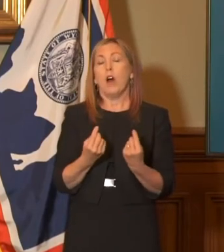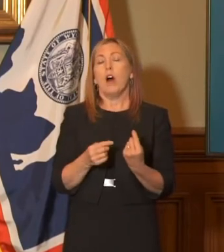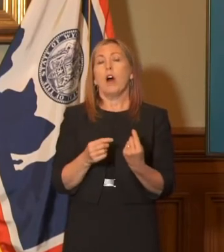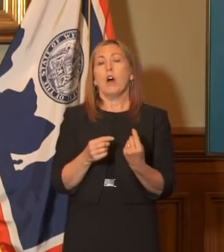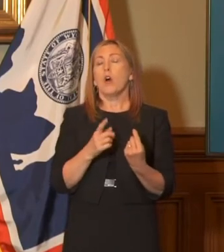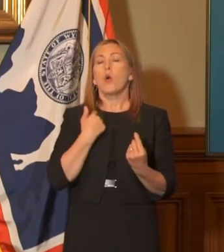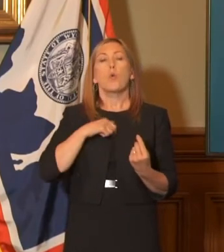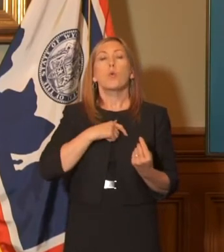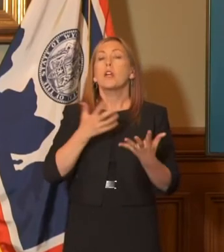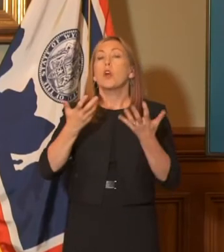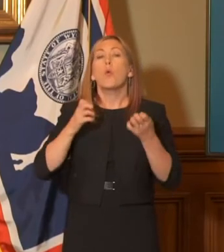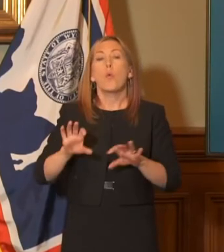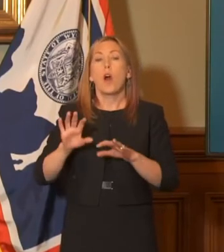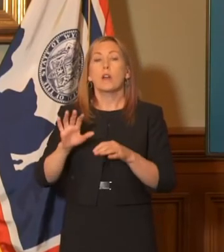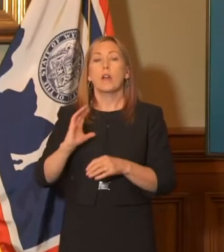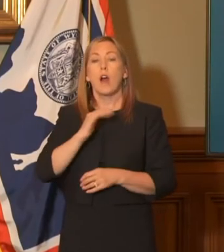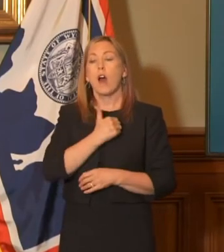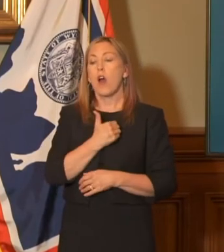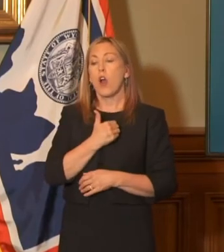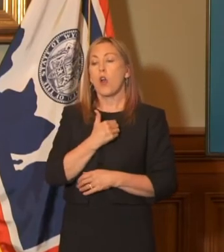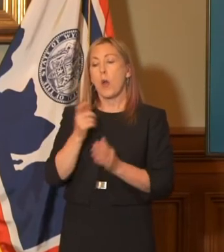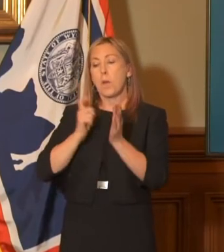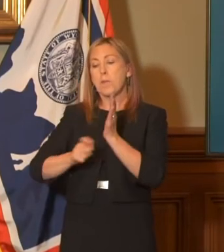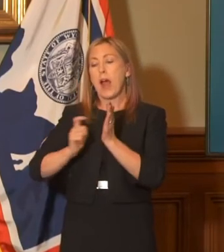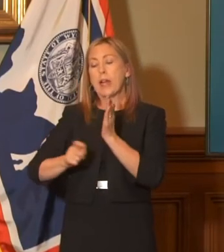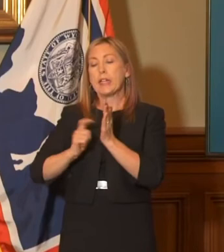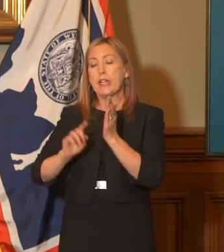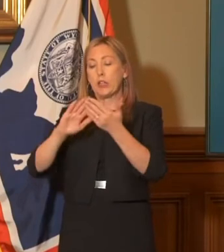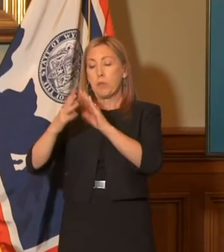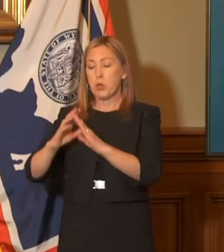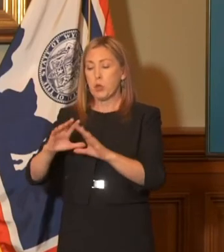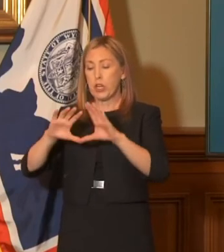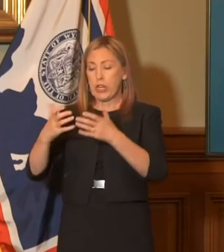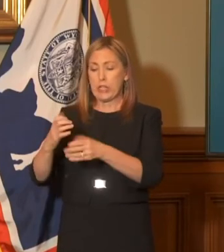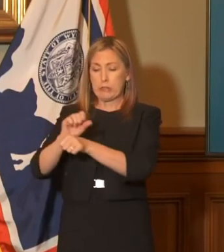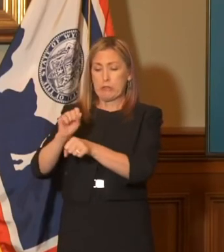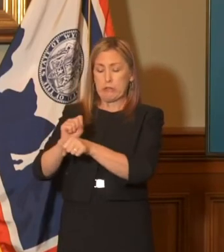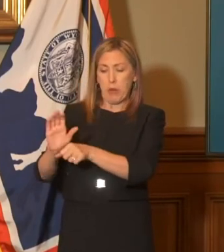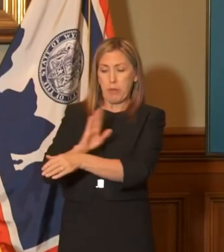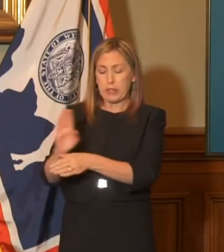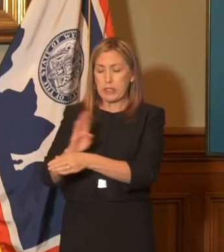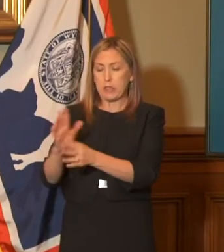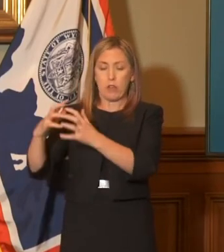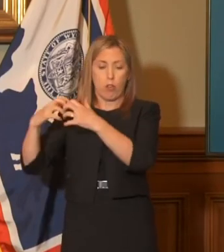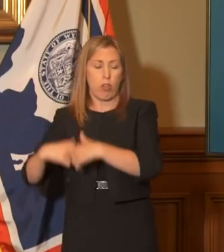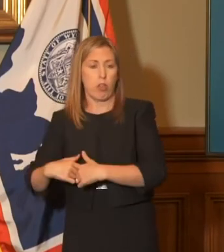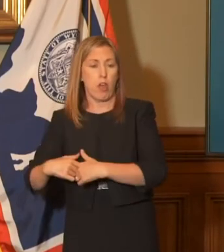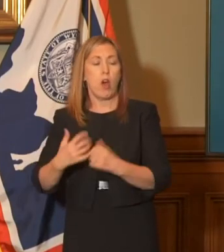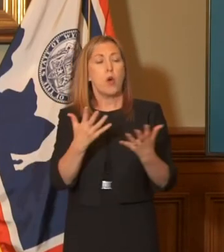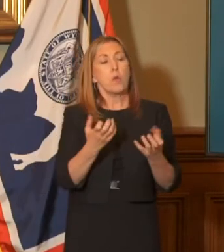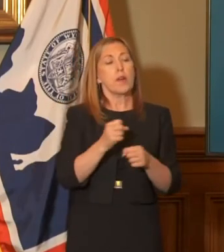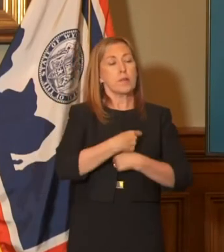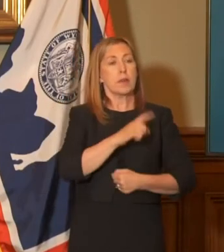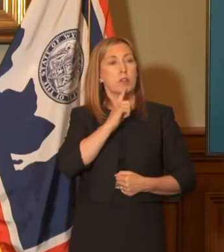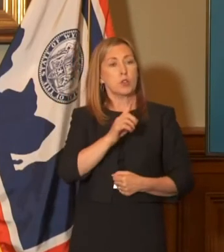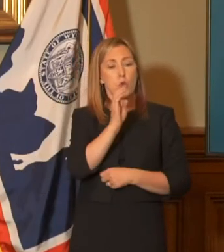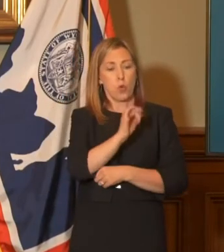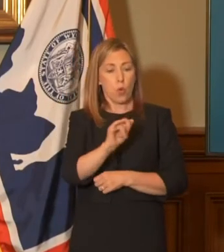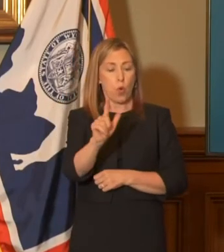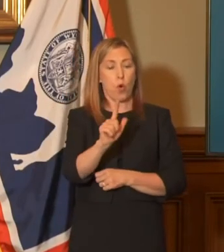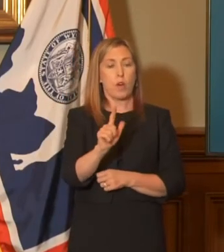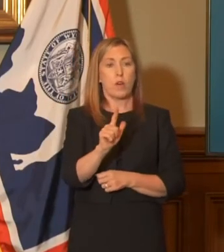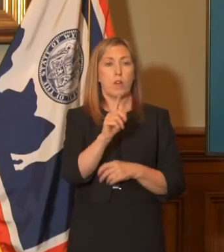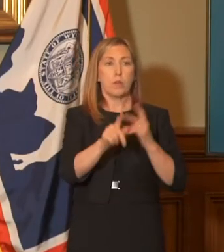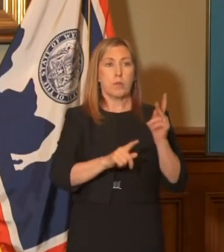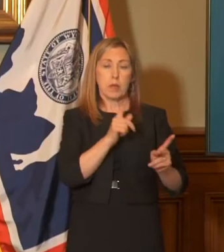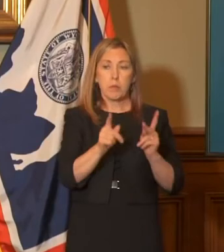don't want to lose our mining communities as we start to see volumes come back. We want to make sure our oil field service people are still